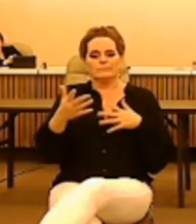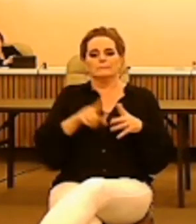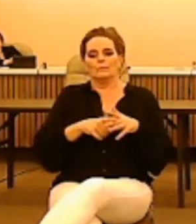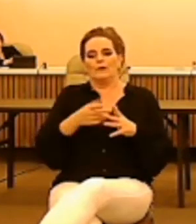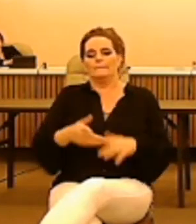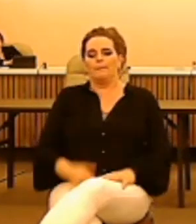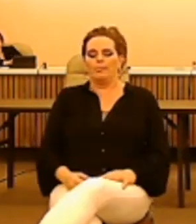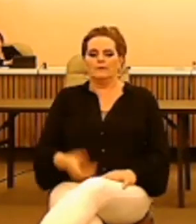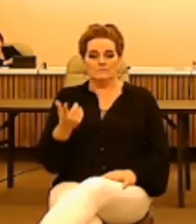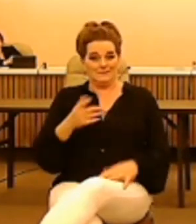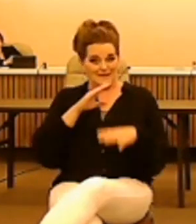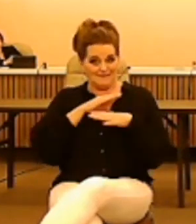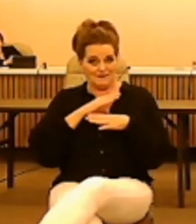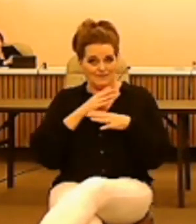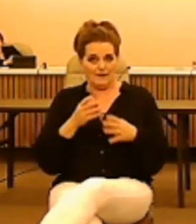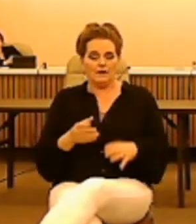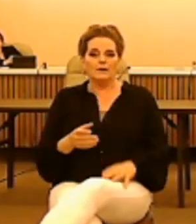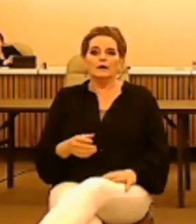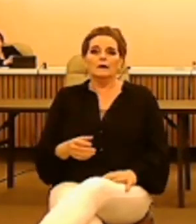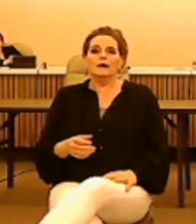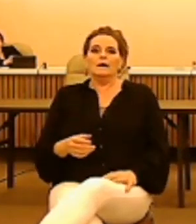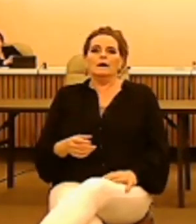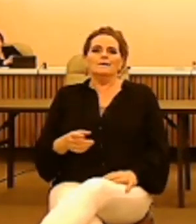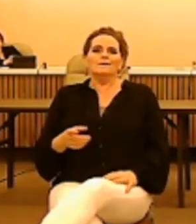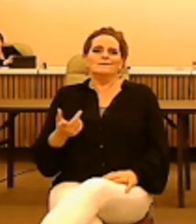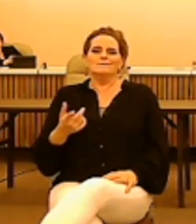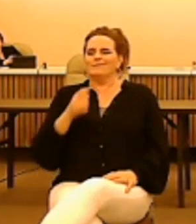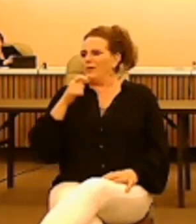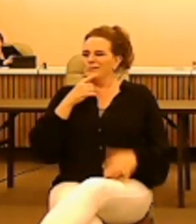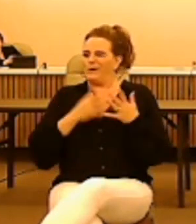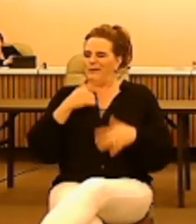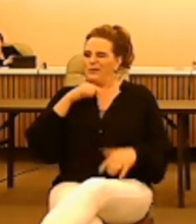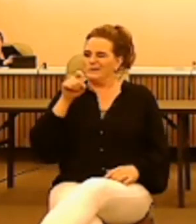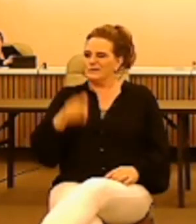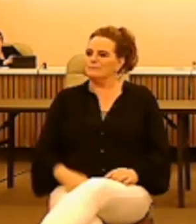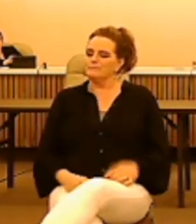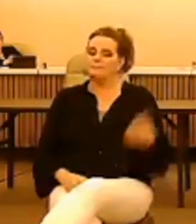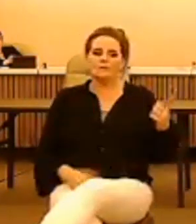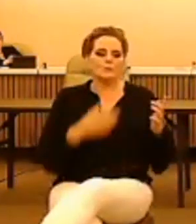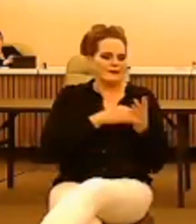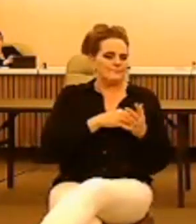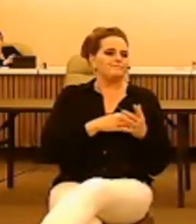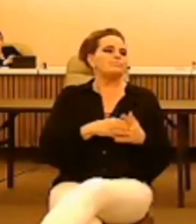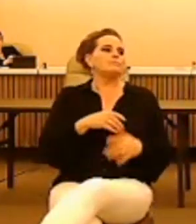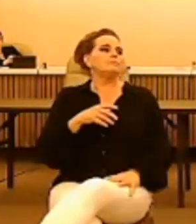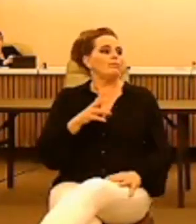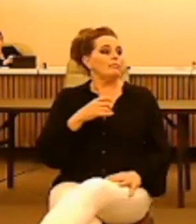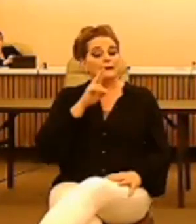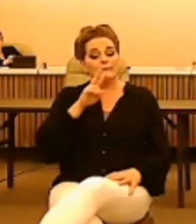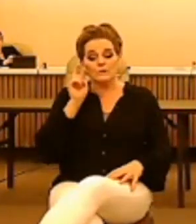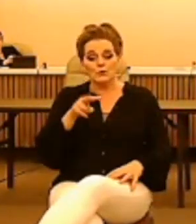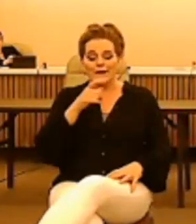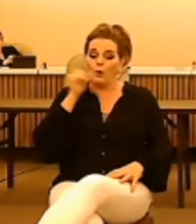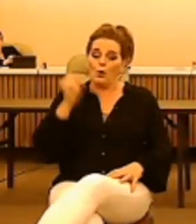that satisfy? That wasn't really part of my question, I guess. So again, for instance, when you get, if you look at the